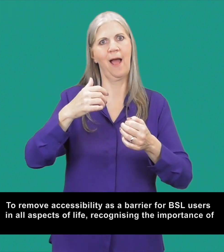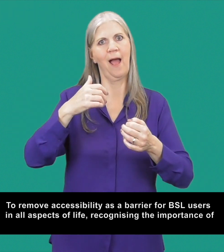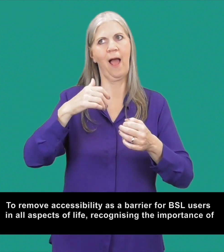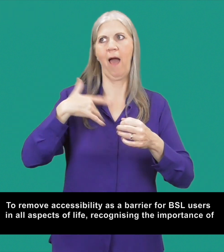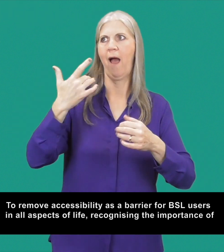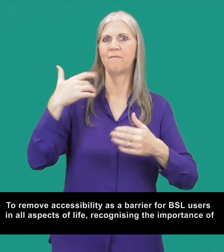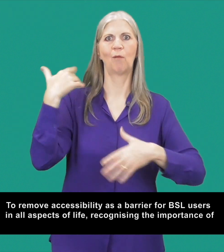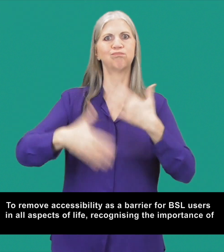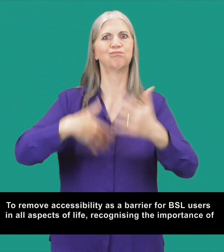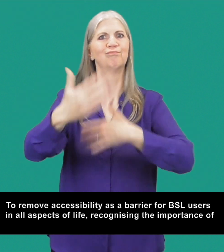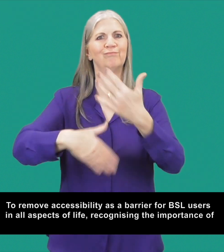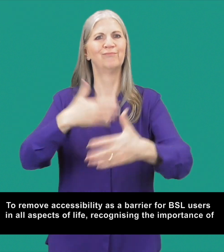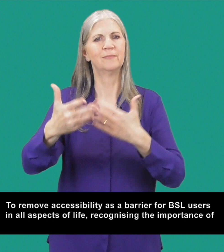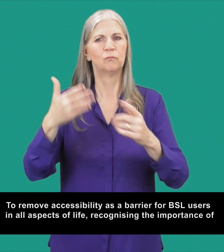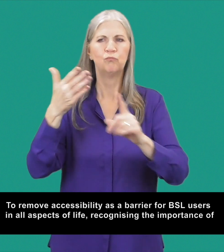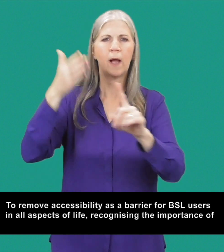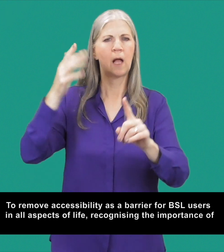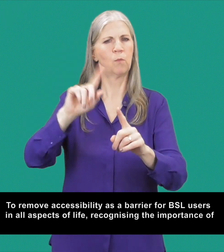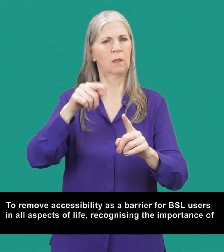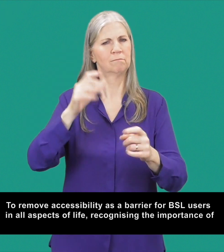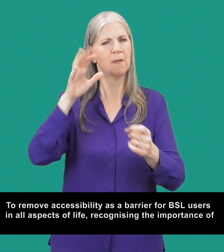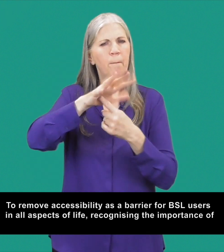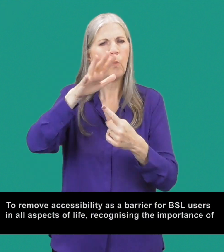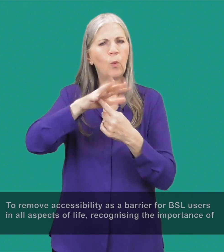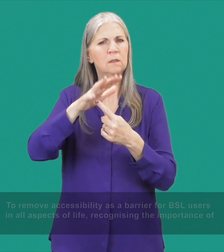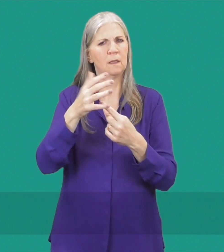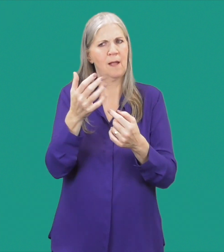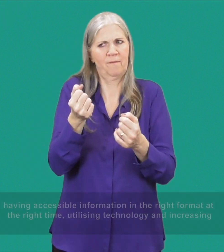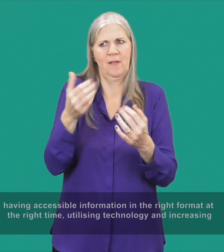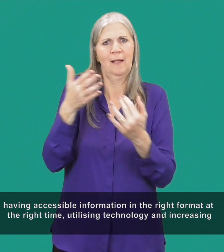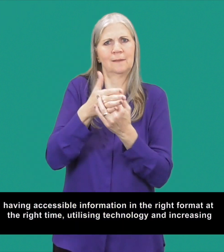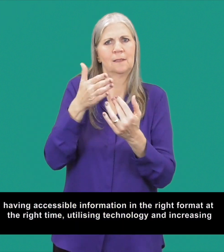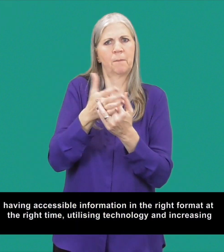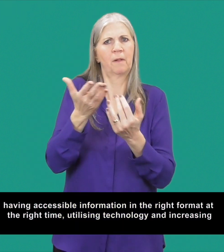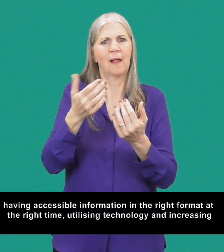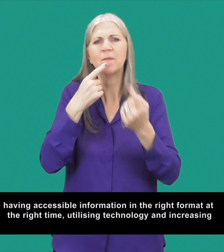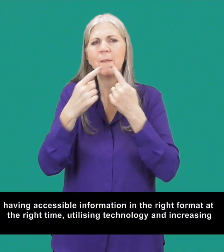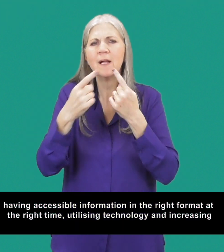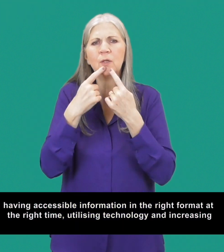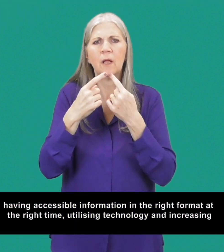recognising the importance of having accessible information in the right format at the right time,